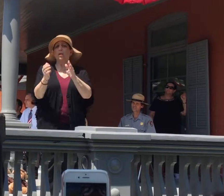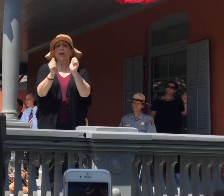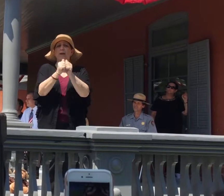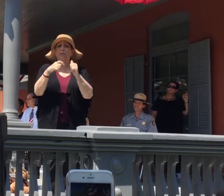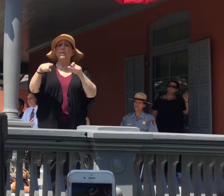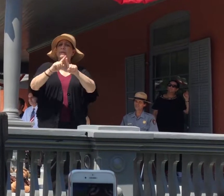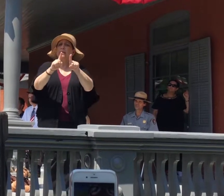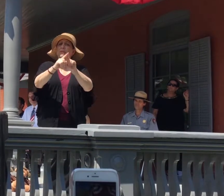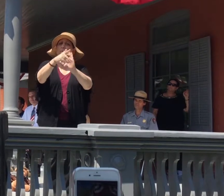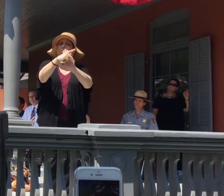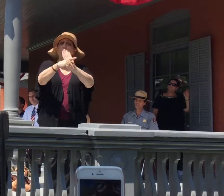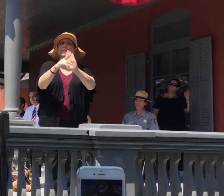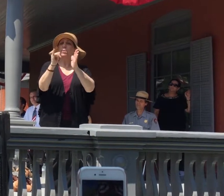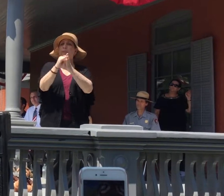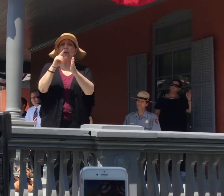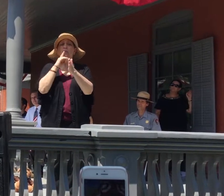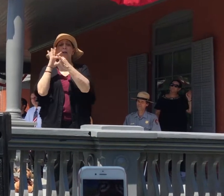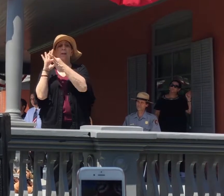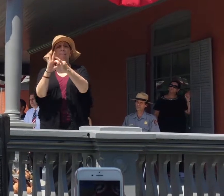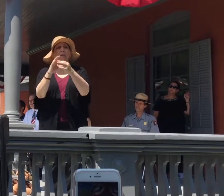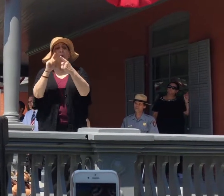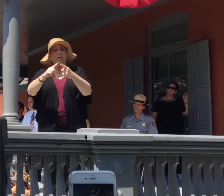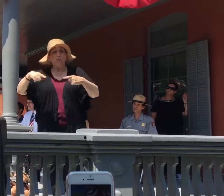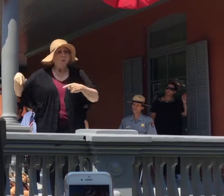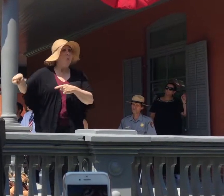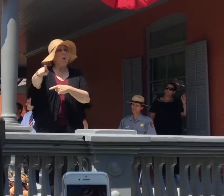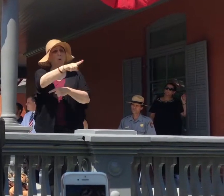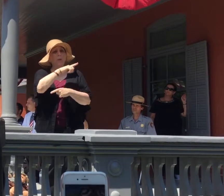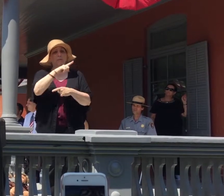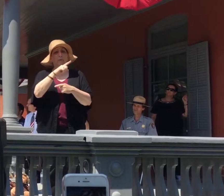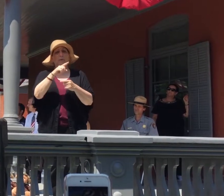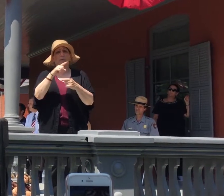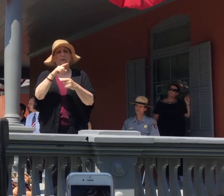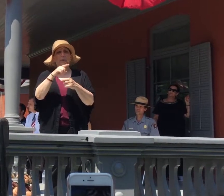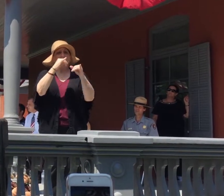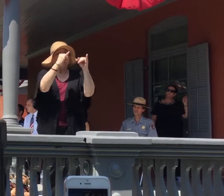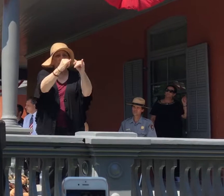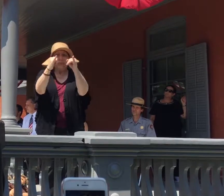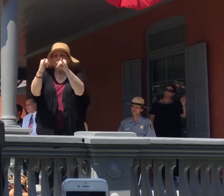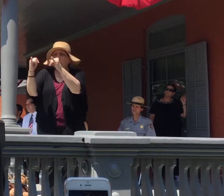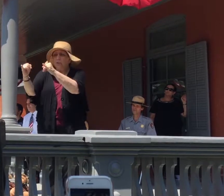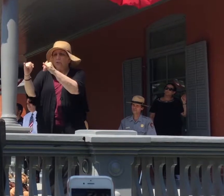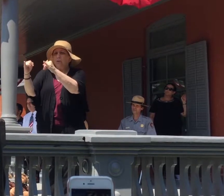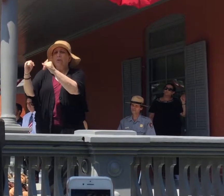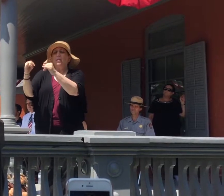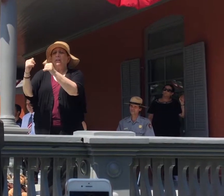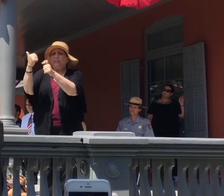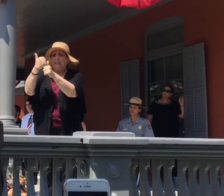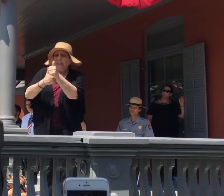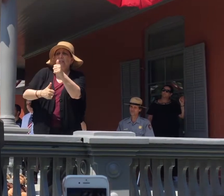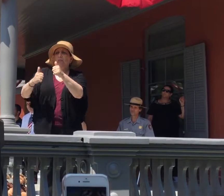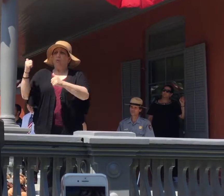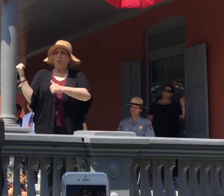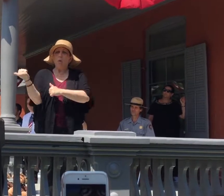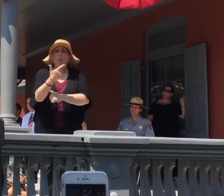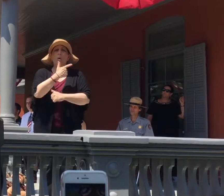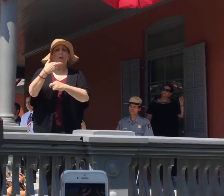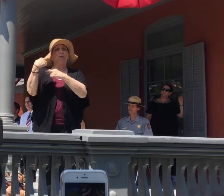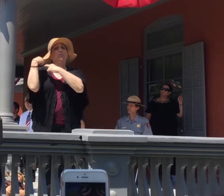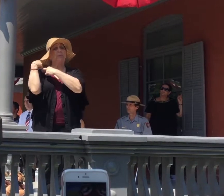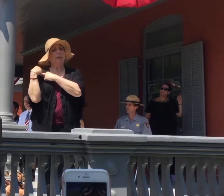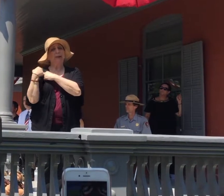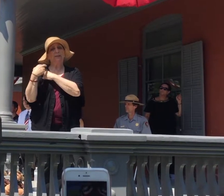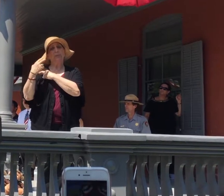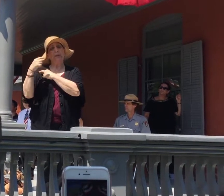of principles, that they belong to each of us, hence to all of us, and hence to each and to all the